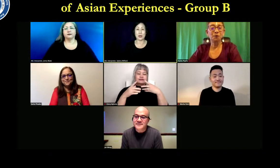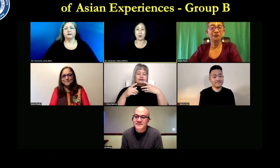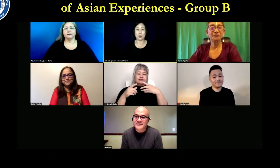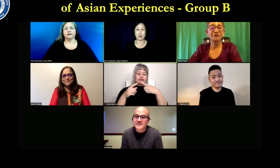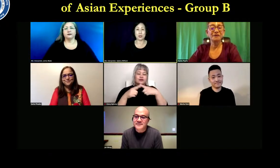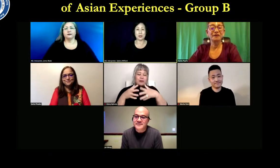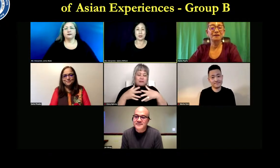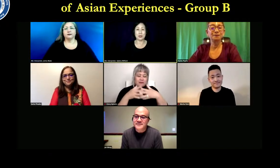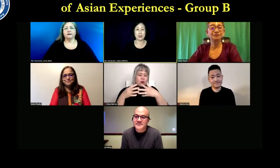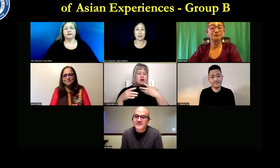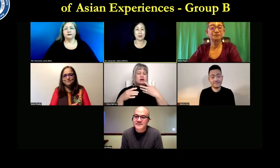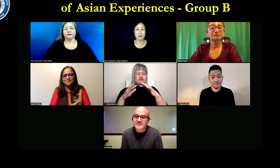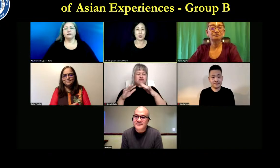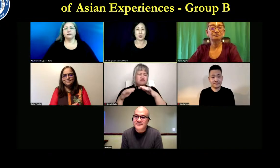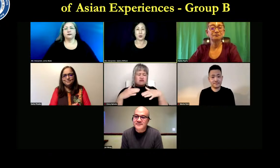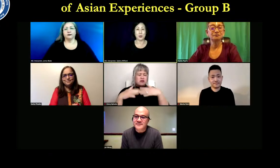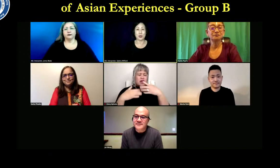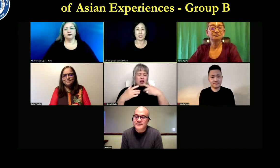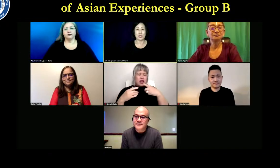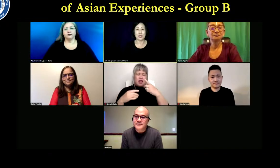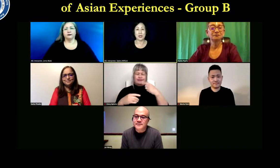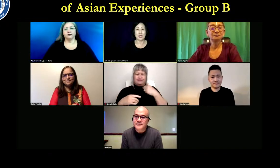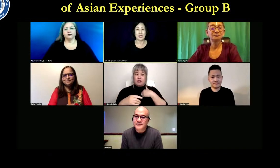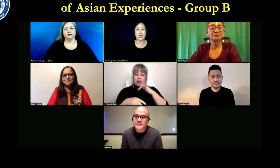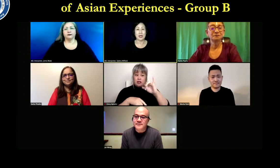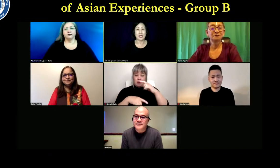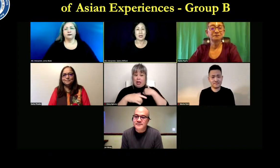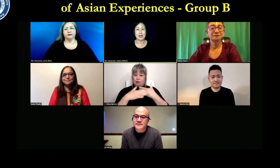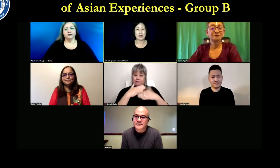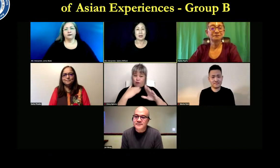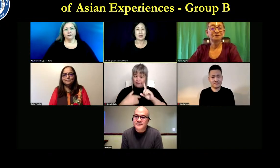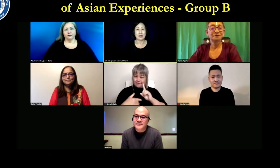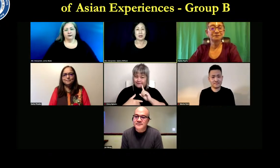That's when I moved to America.